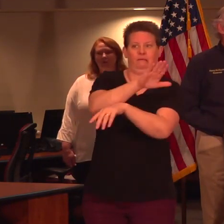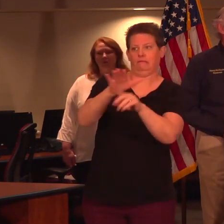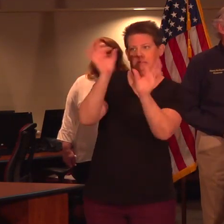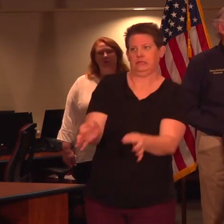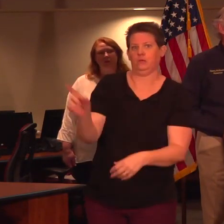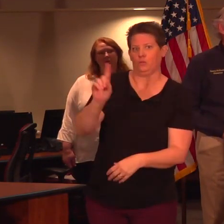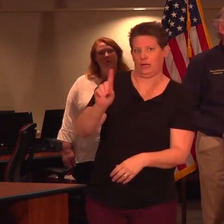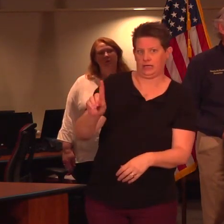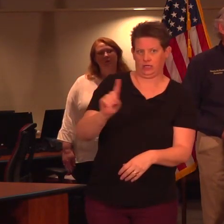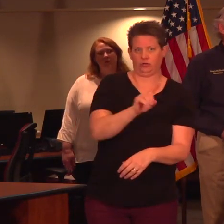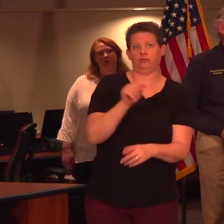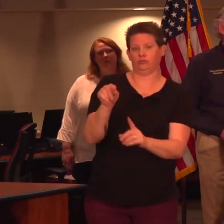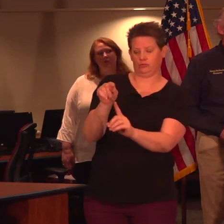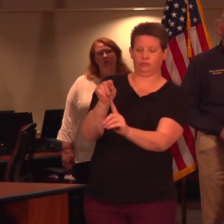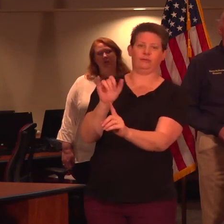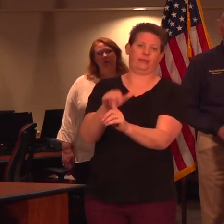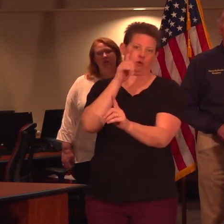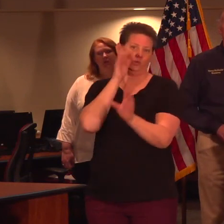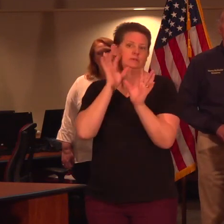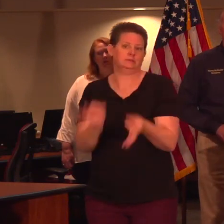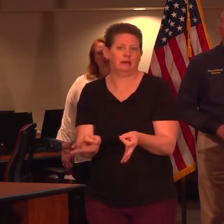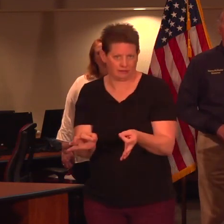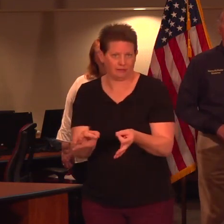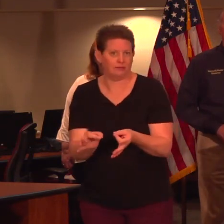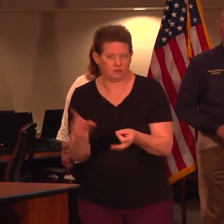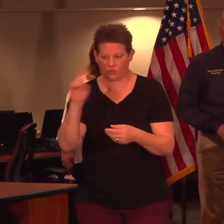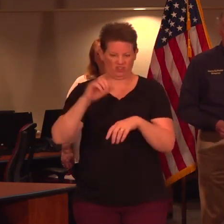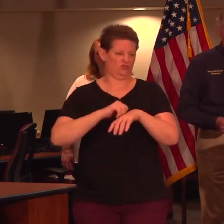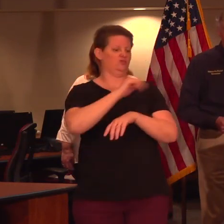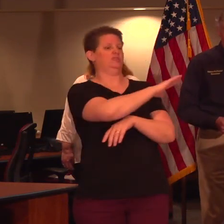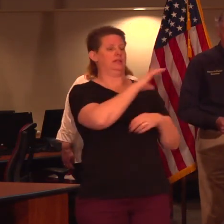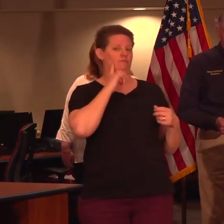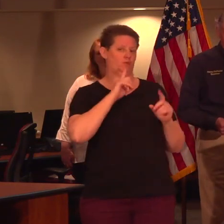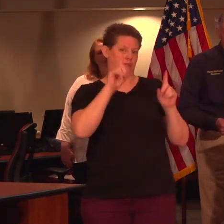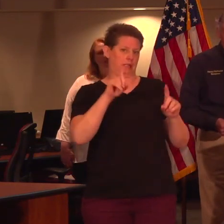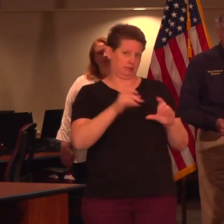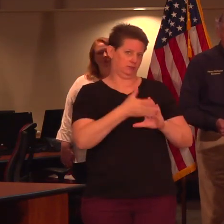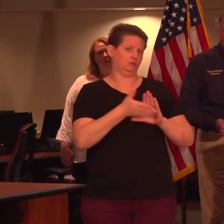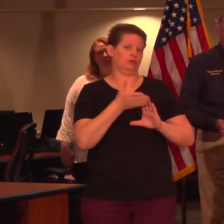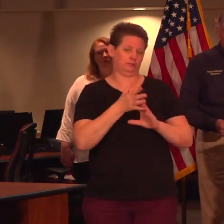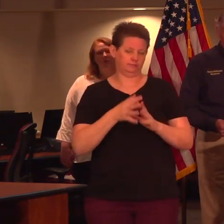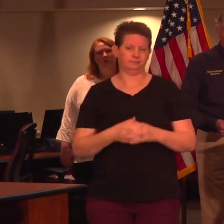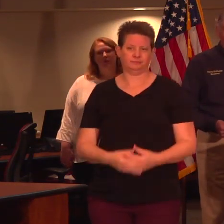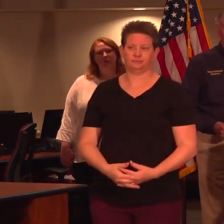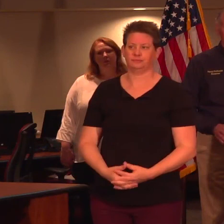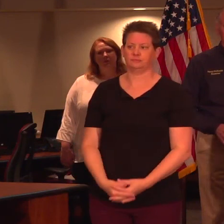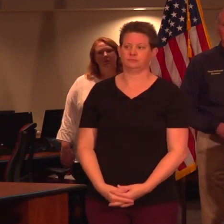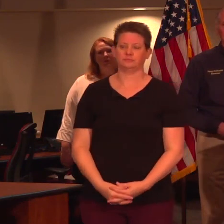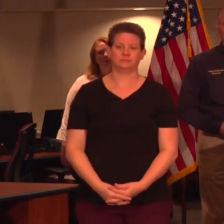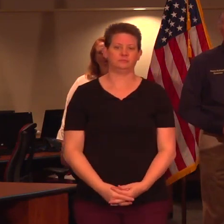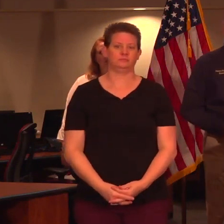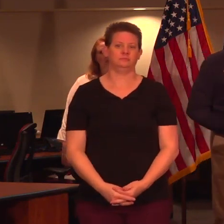the private entity that is collecting and then shipping the vial or the test kit for testing.